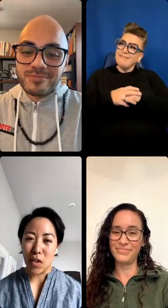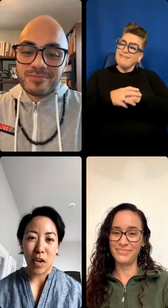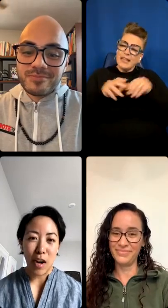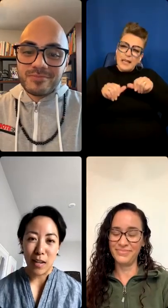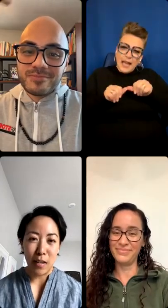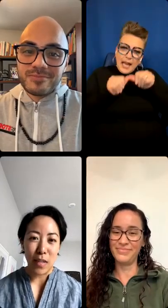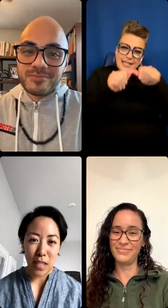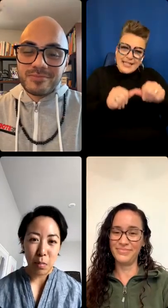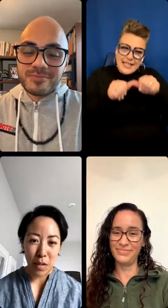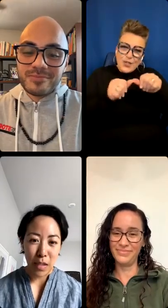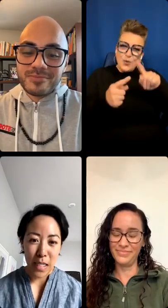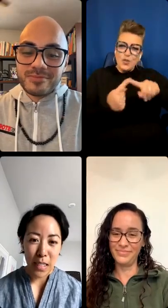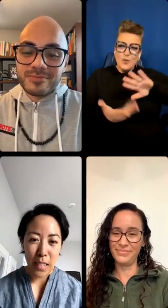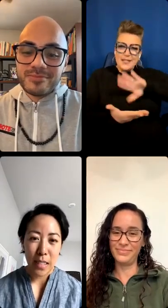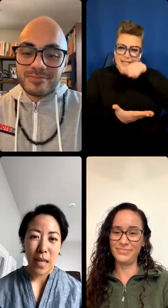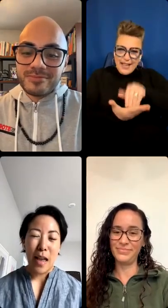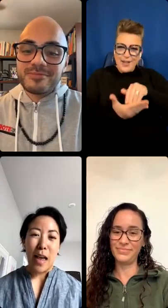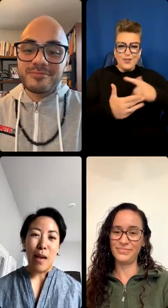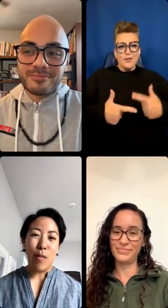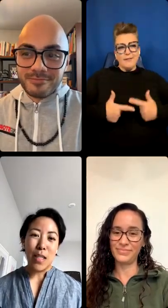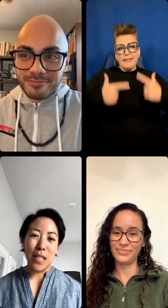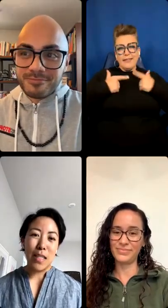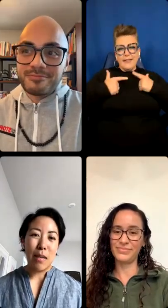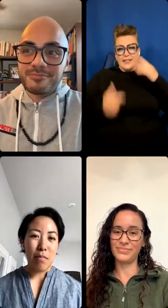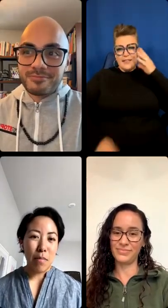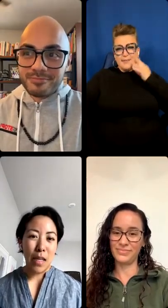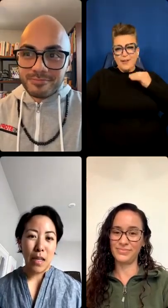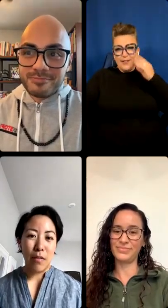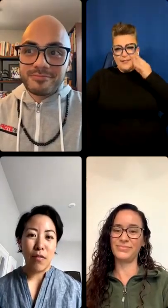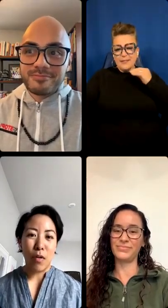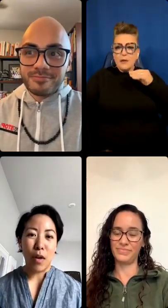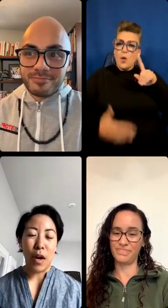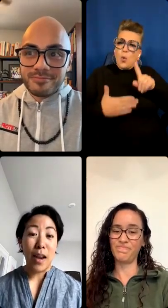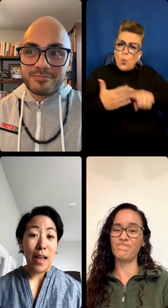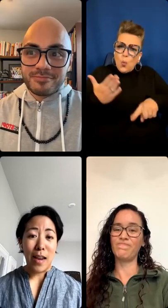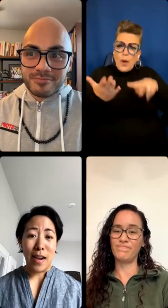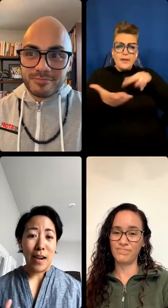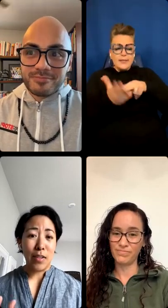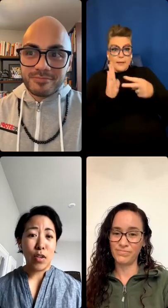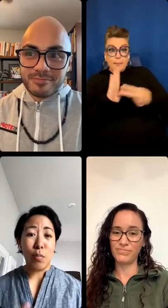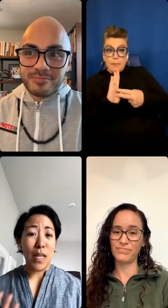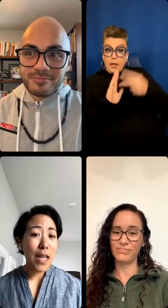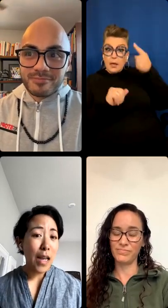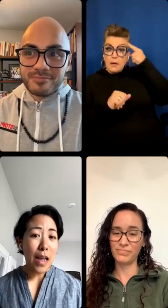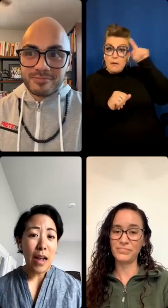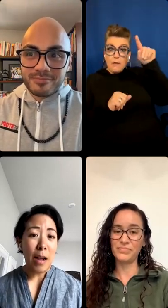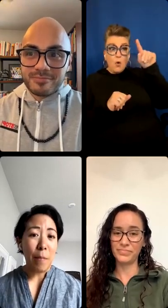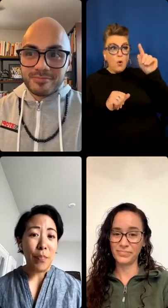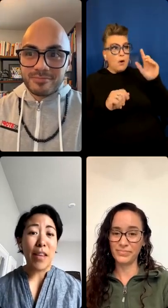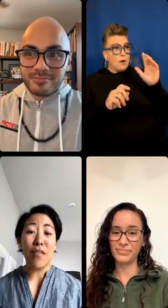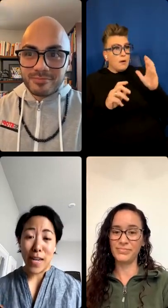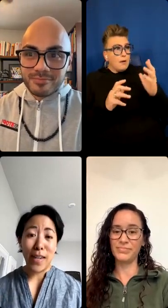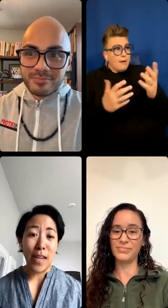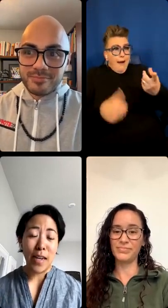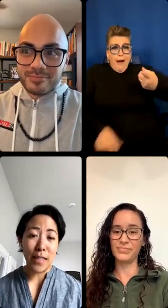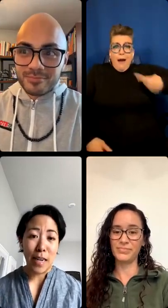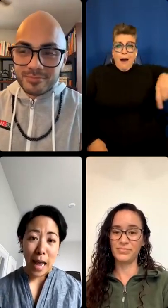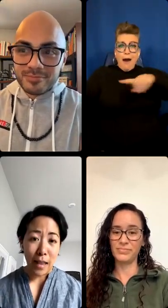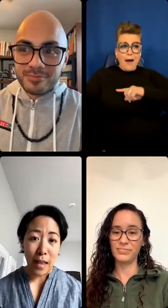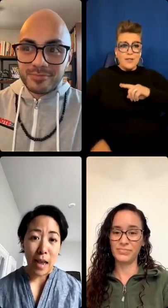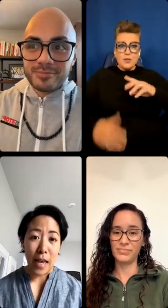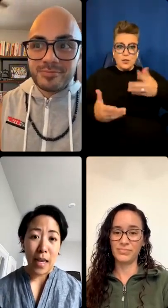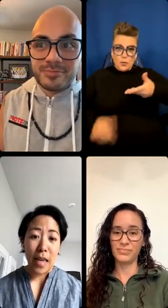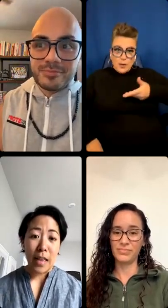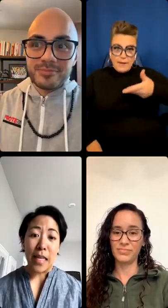to center on lived experience, and what does it mean and to be invited in as